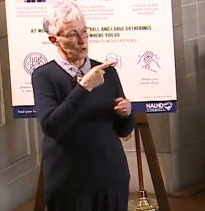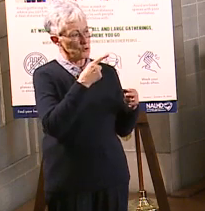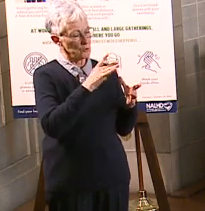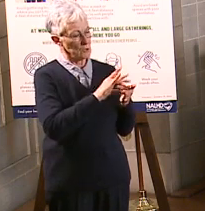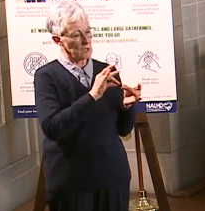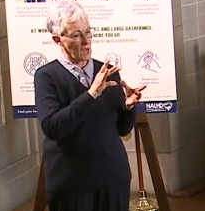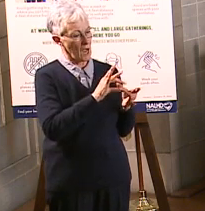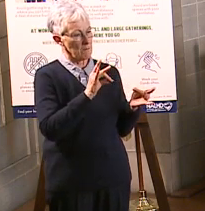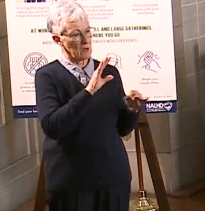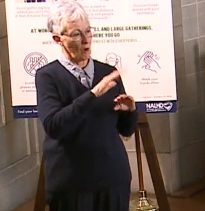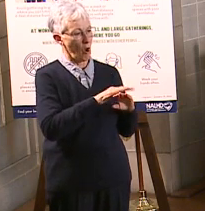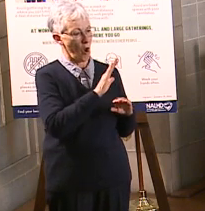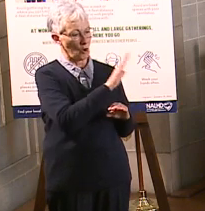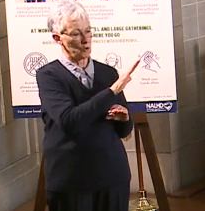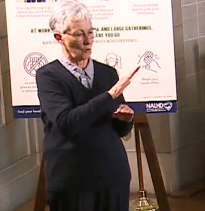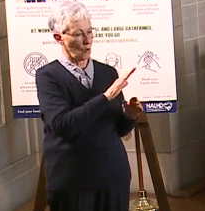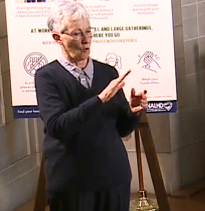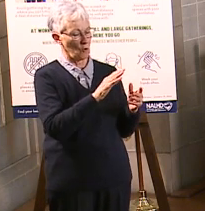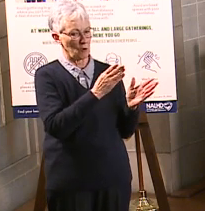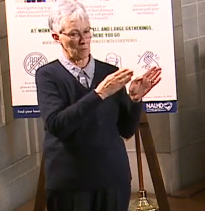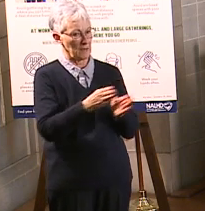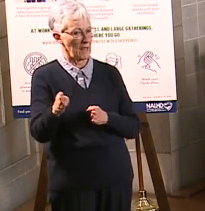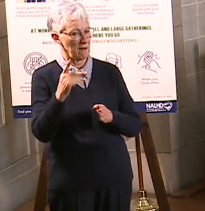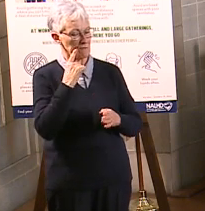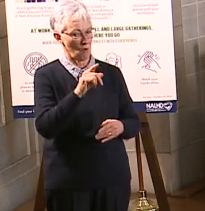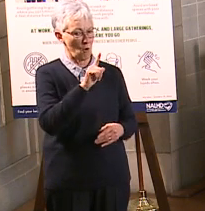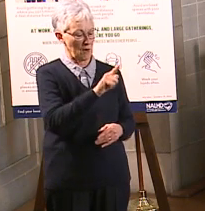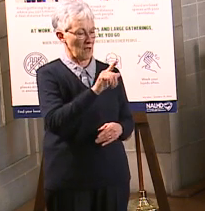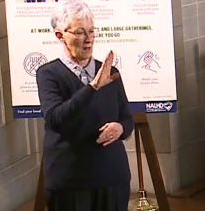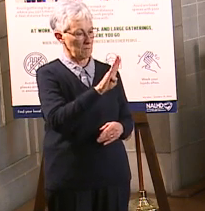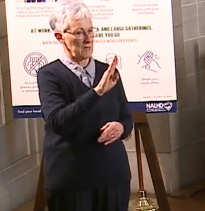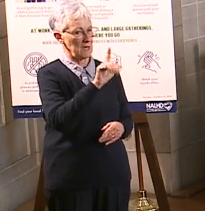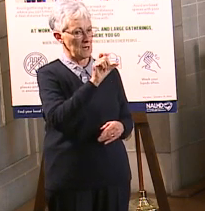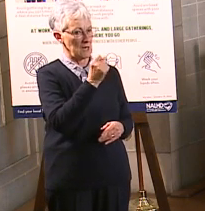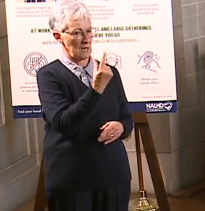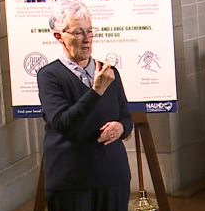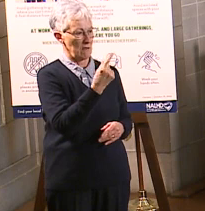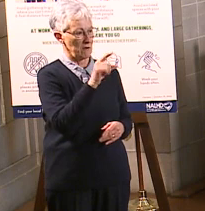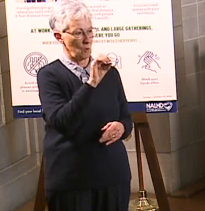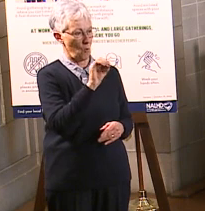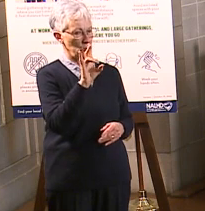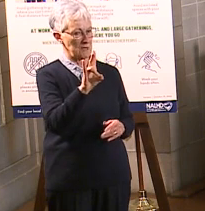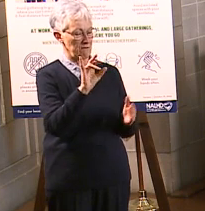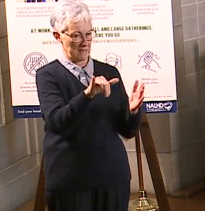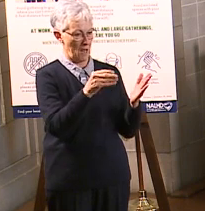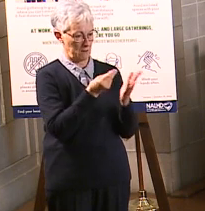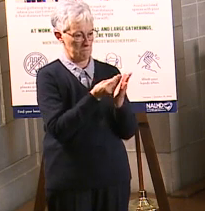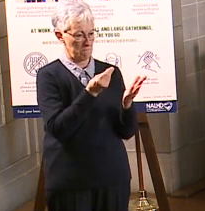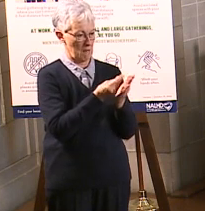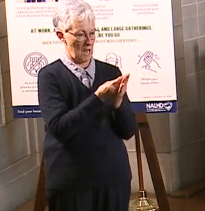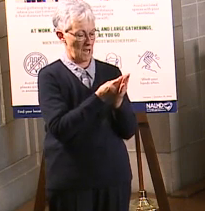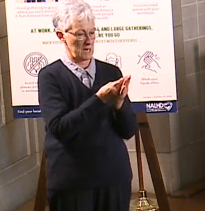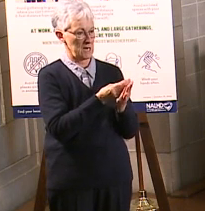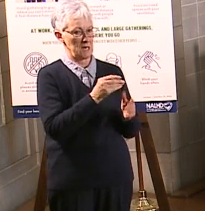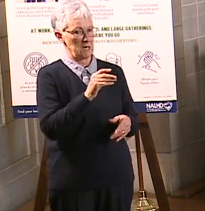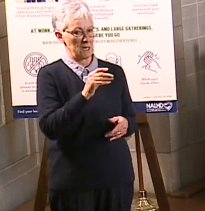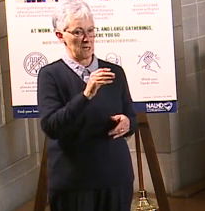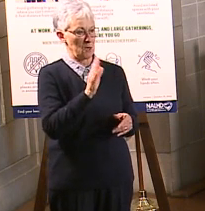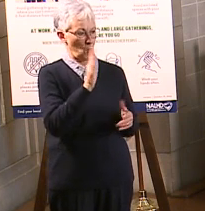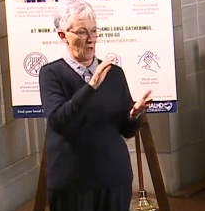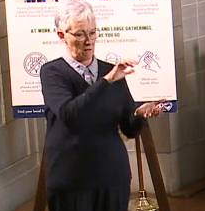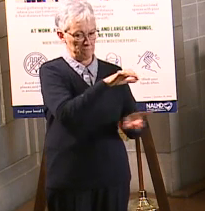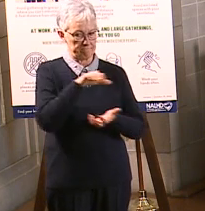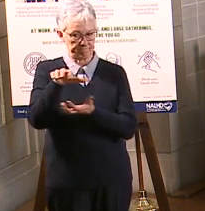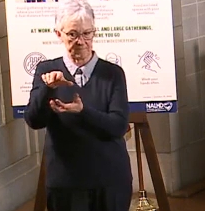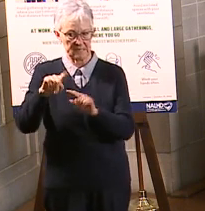additional income tax credits under LB 1107 circumvents the intent of the bill, which was to provide extra credits